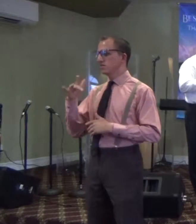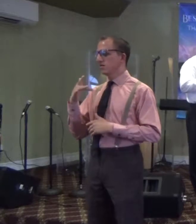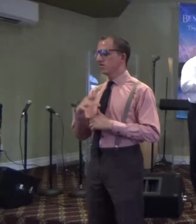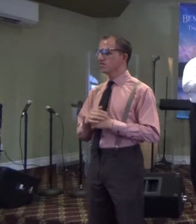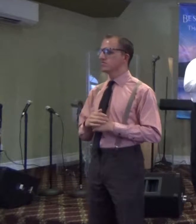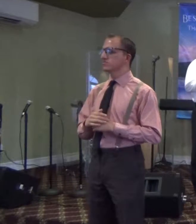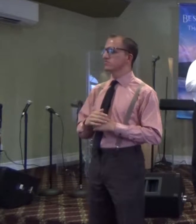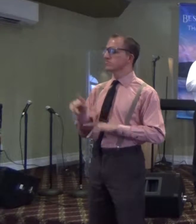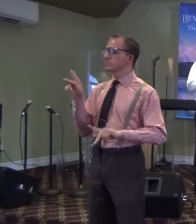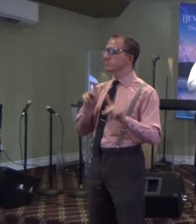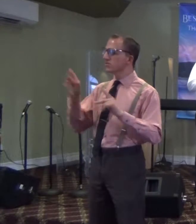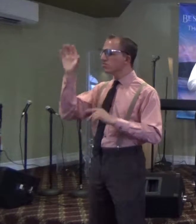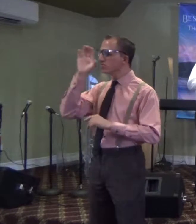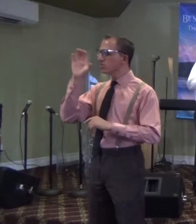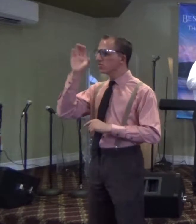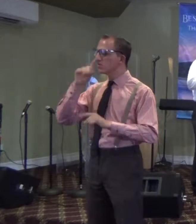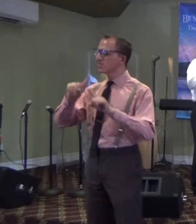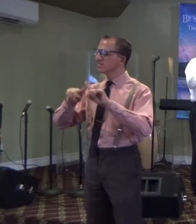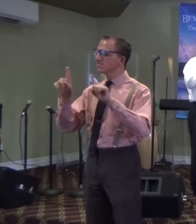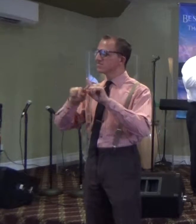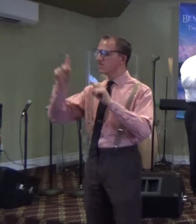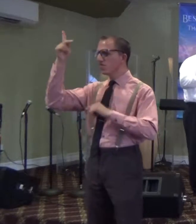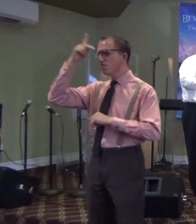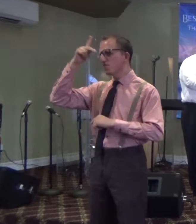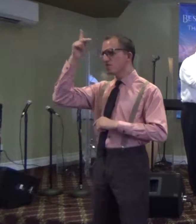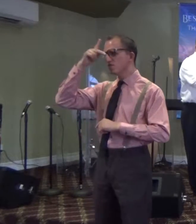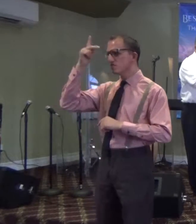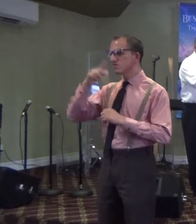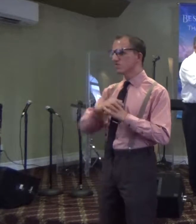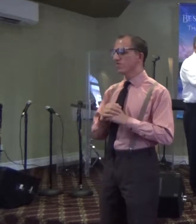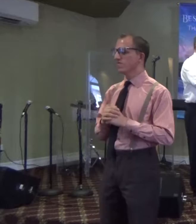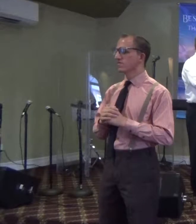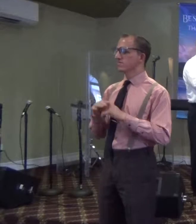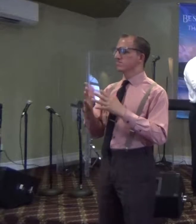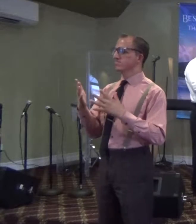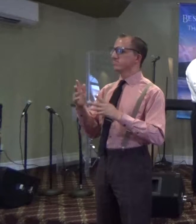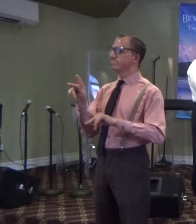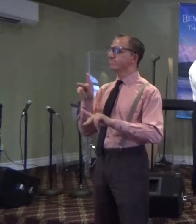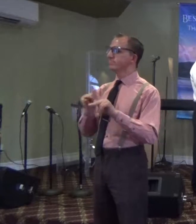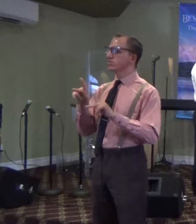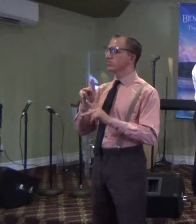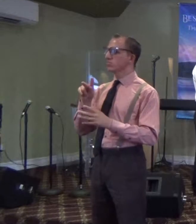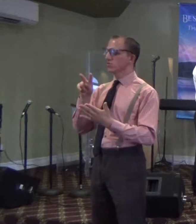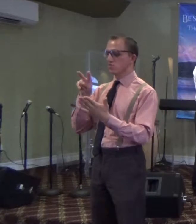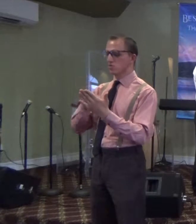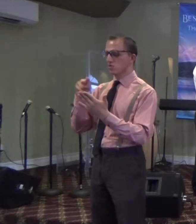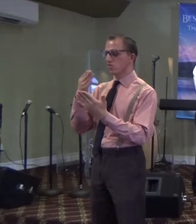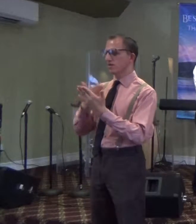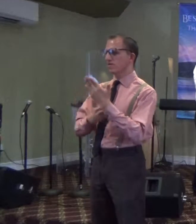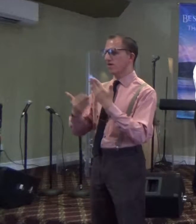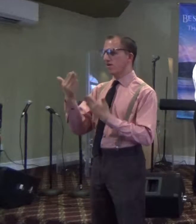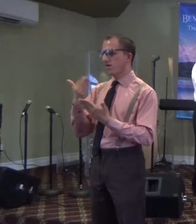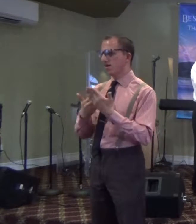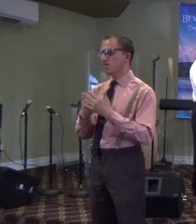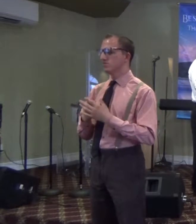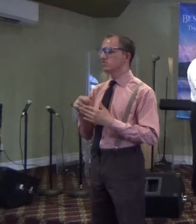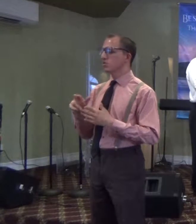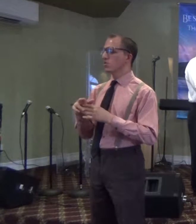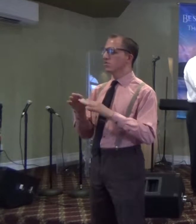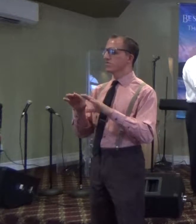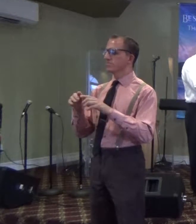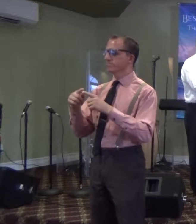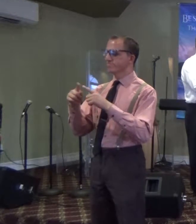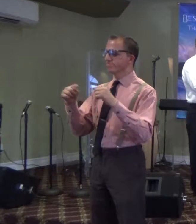gente busca respuesta en People seek la answers astrología, in astrology, en las cartas, in cards,